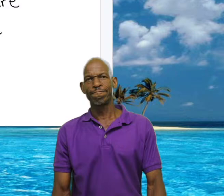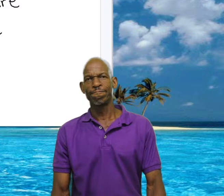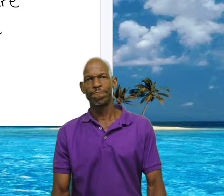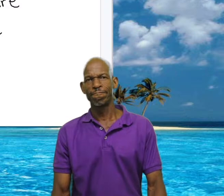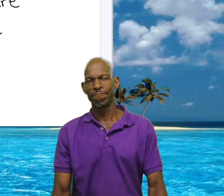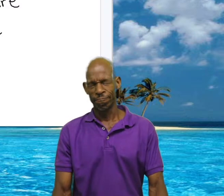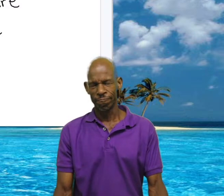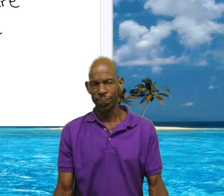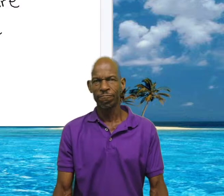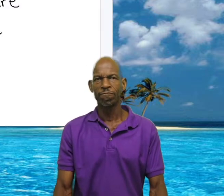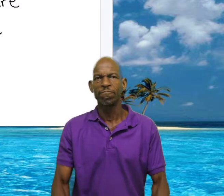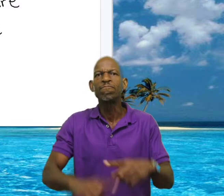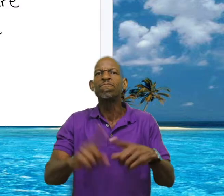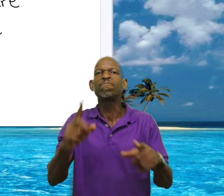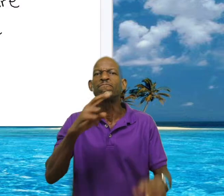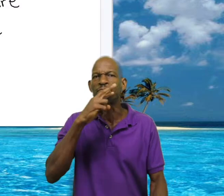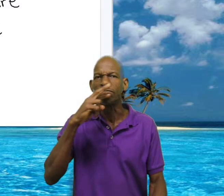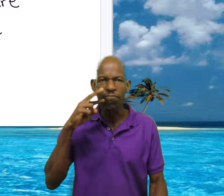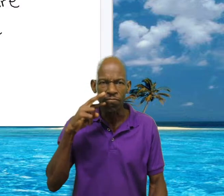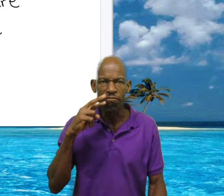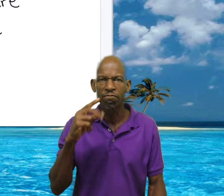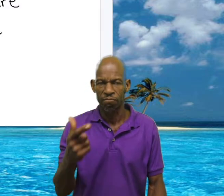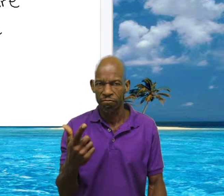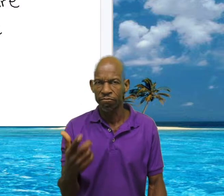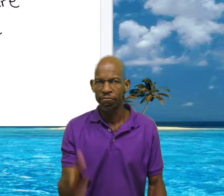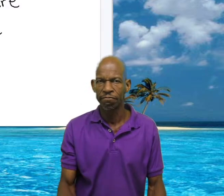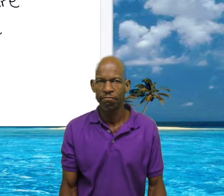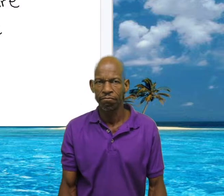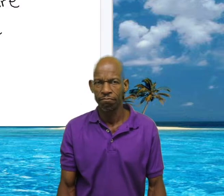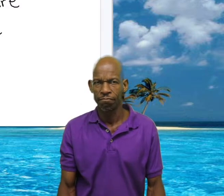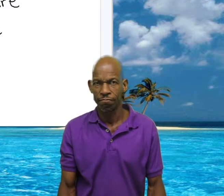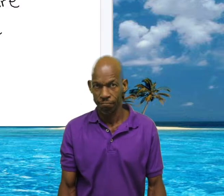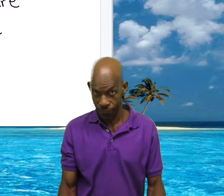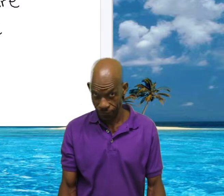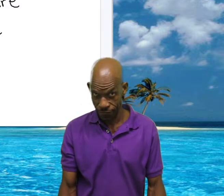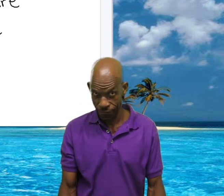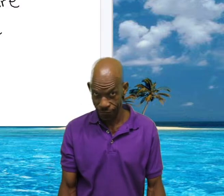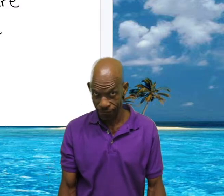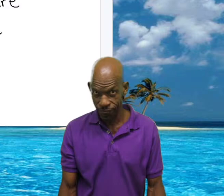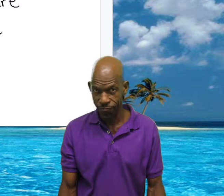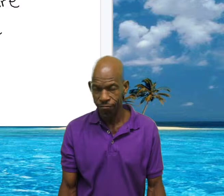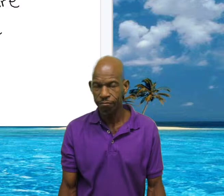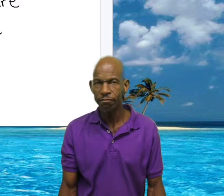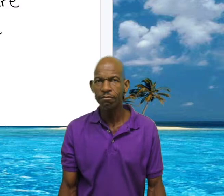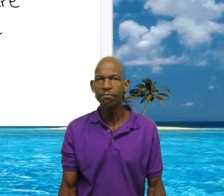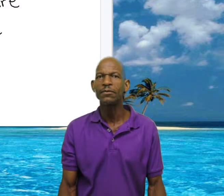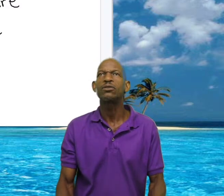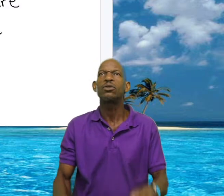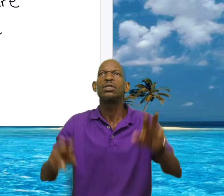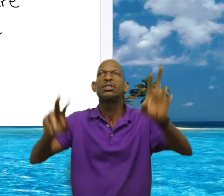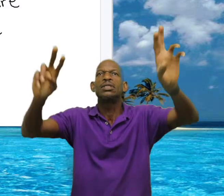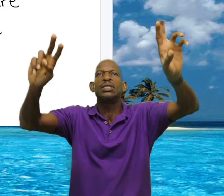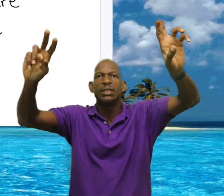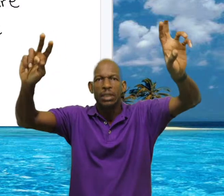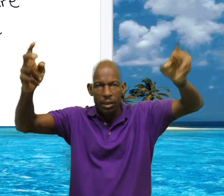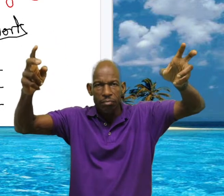they are verbs. Okay? They are verbs, but they are telling verbs.